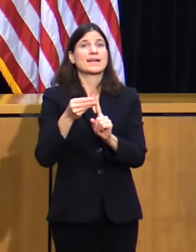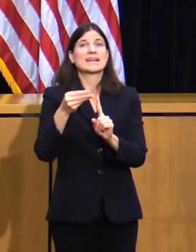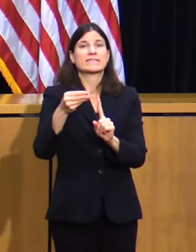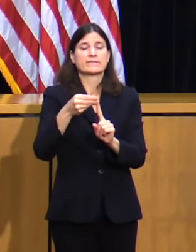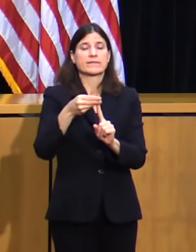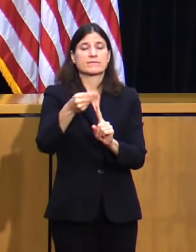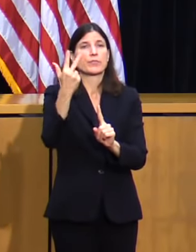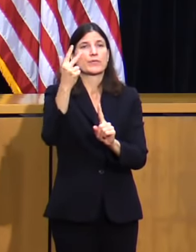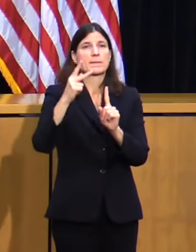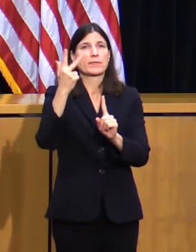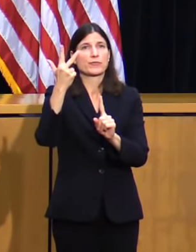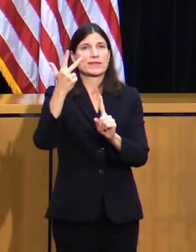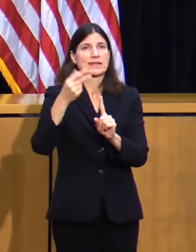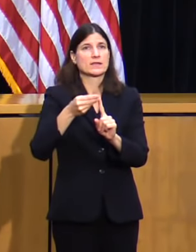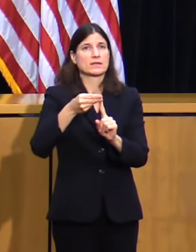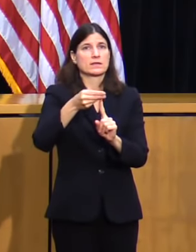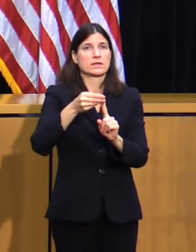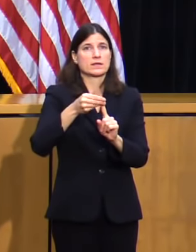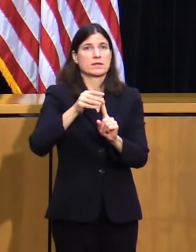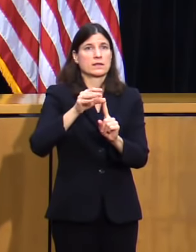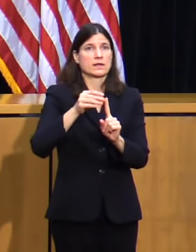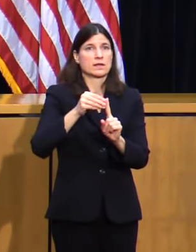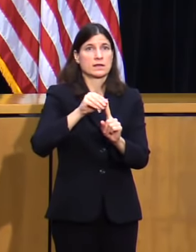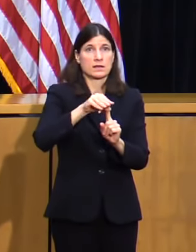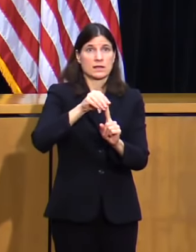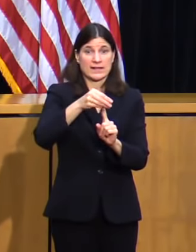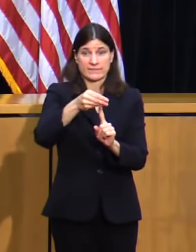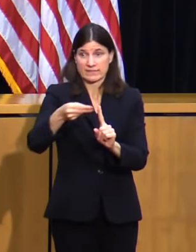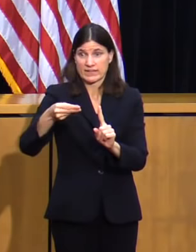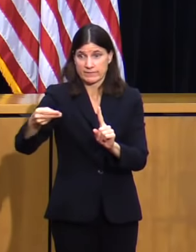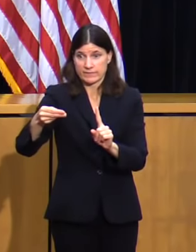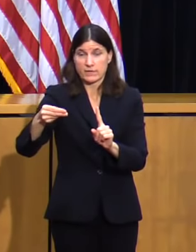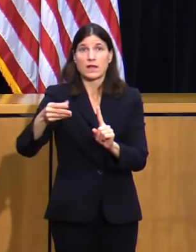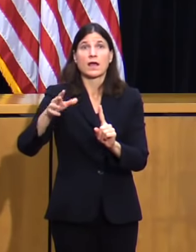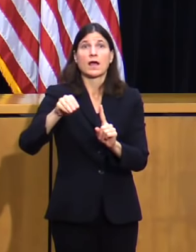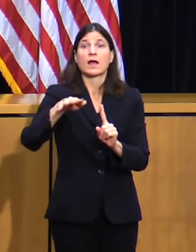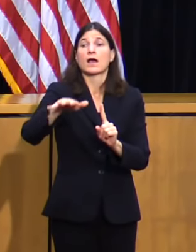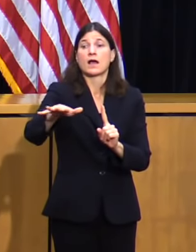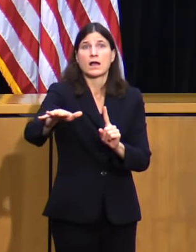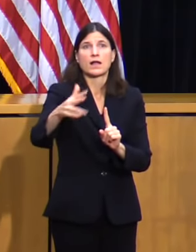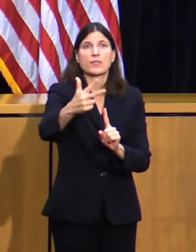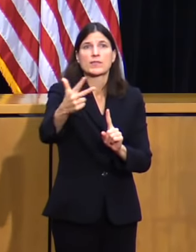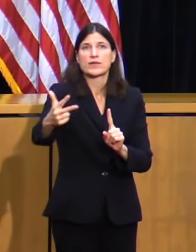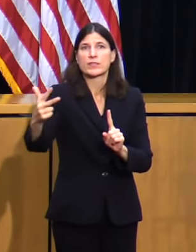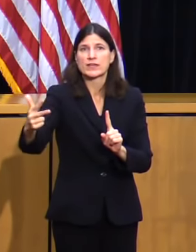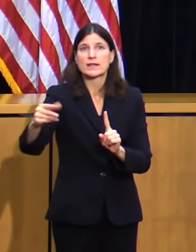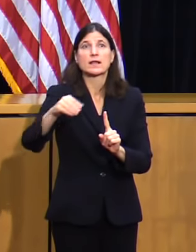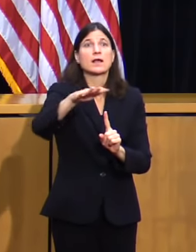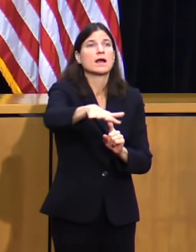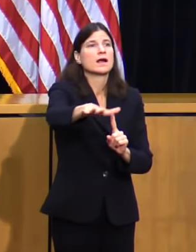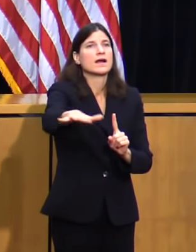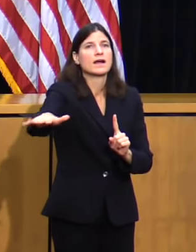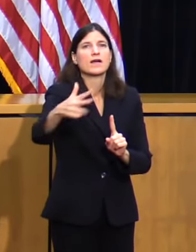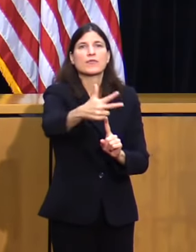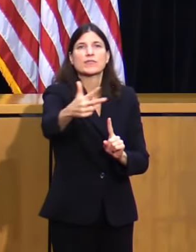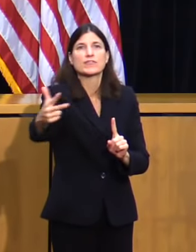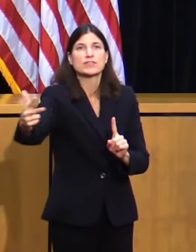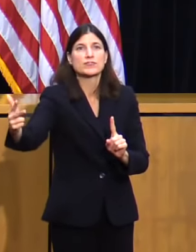ended up in the middle. It's often the case with the models. So that's why we only needed 2 of the facilities instead of all 5 that were